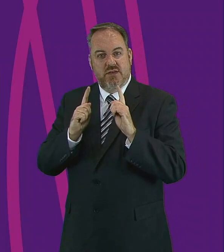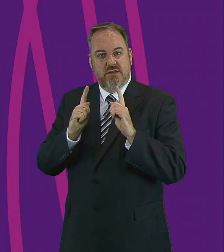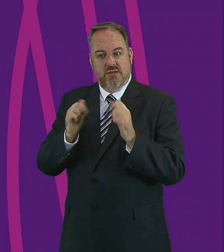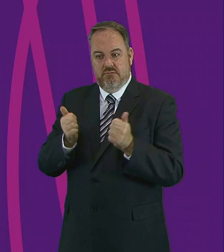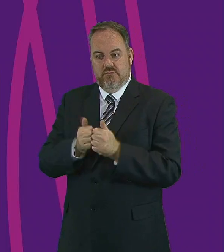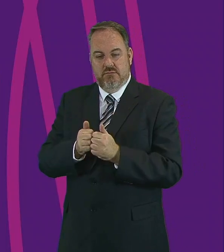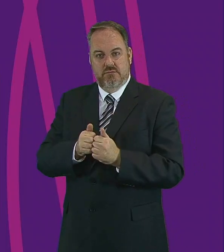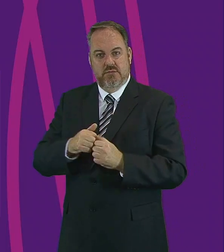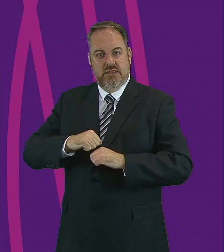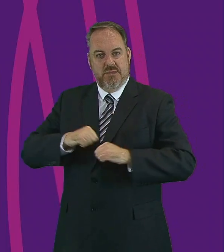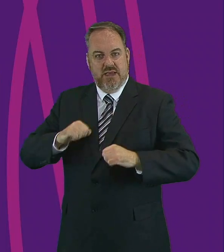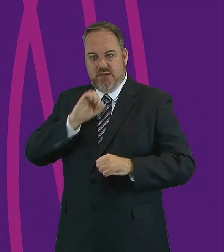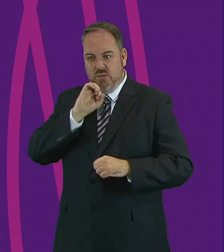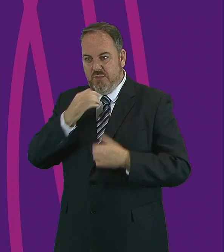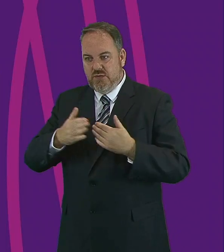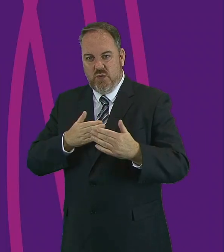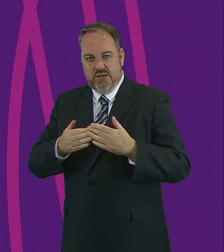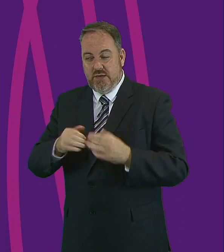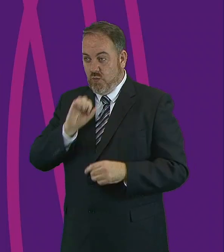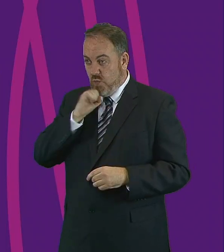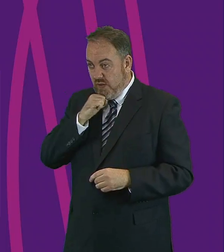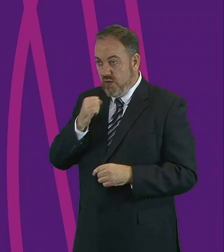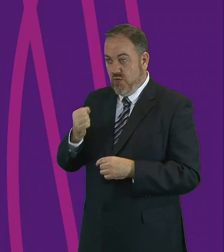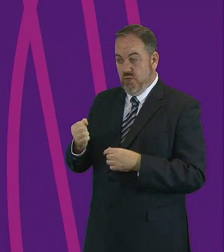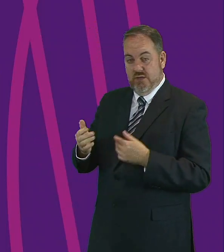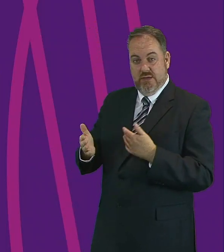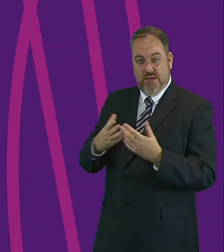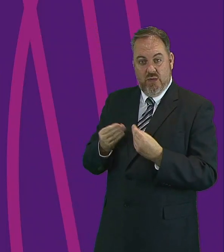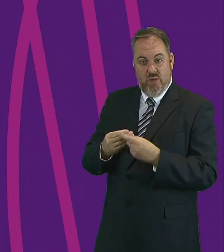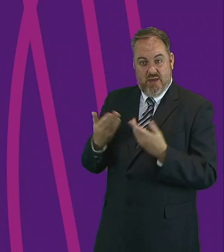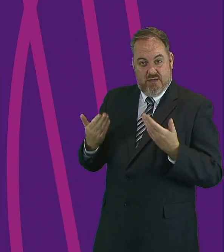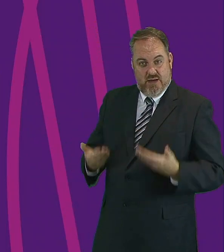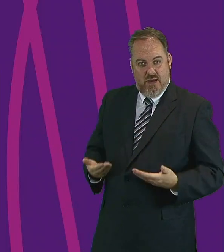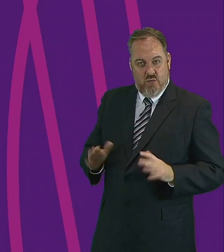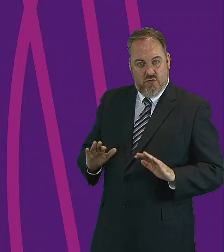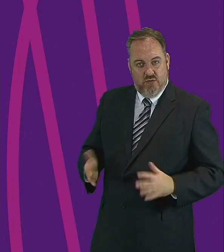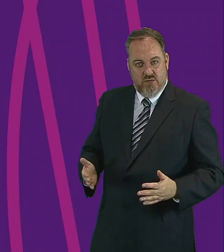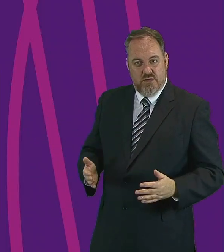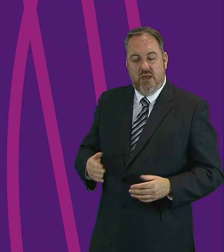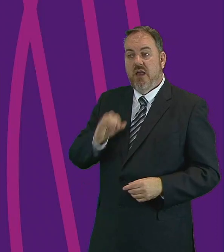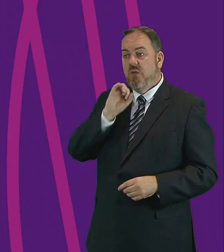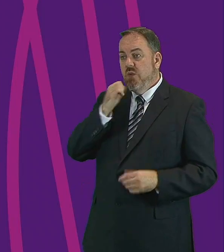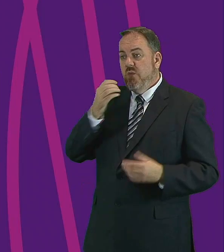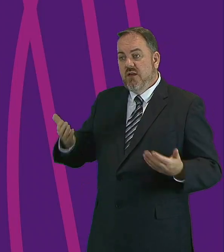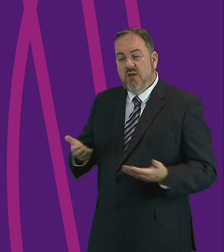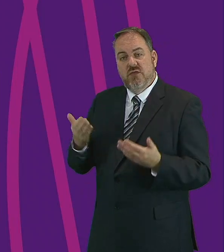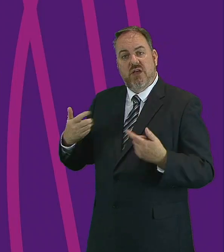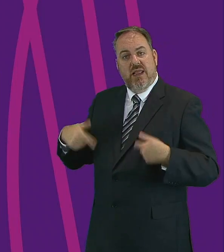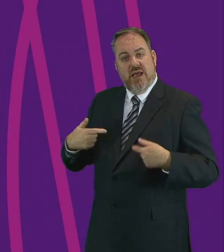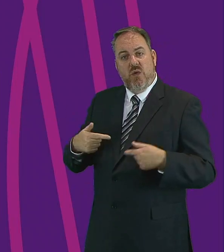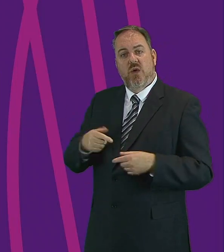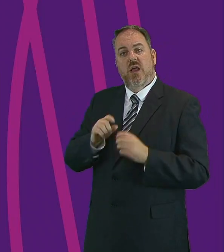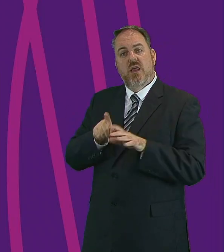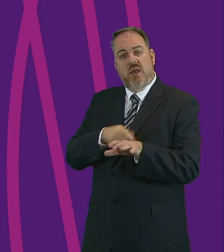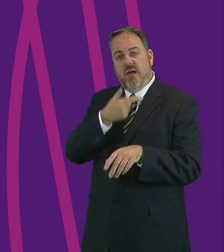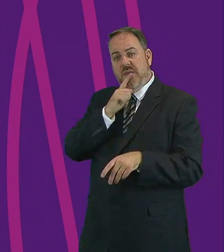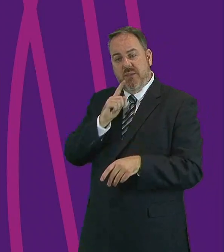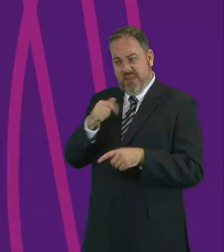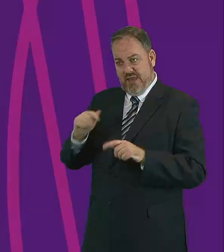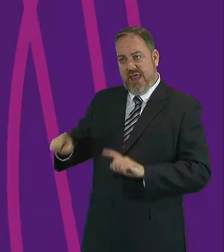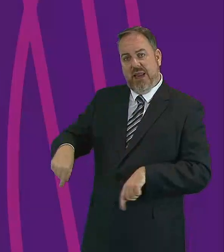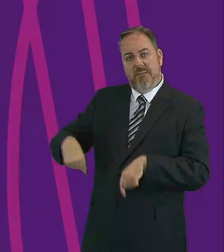make good on that claim? And will she give young people the direct right of appeal that they were promised?